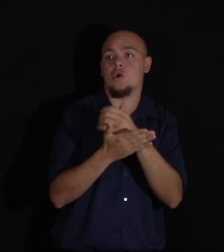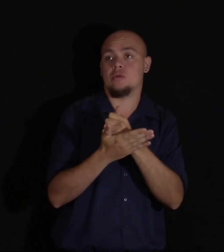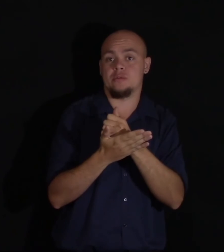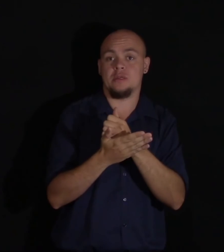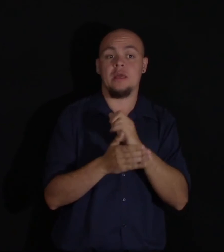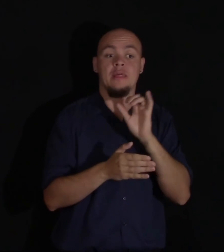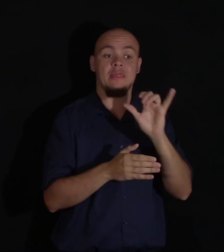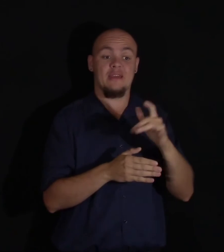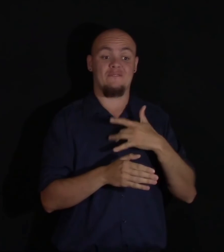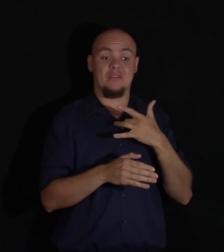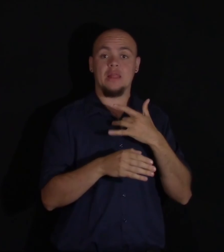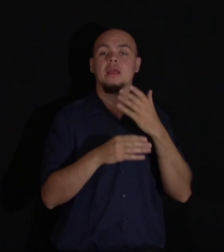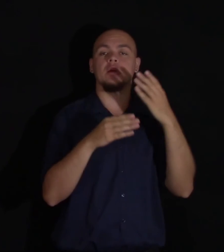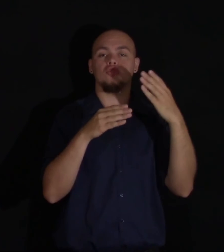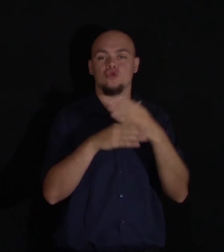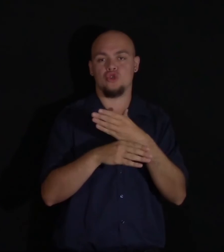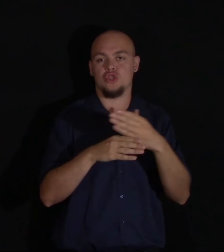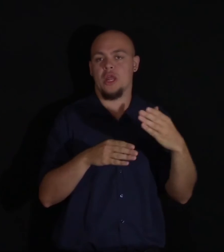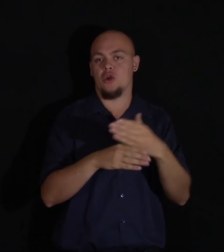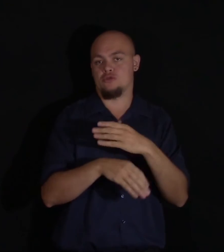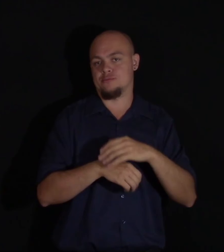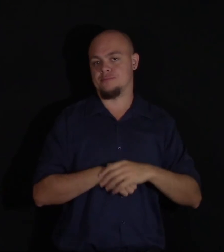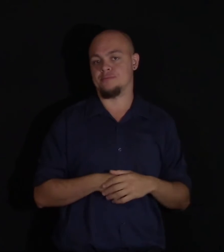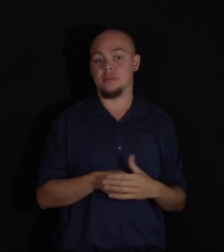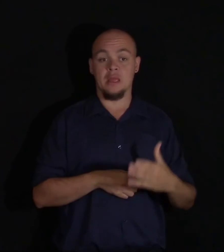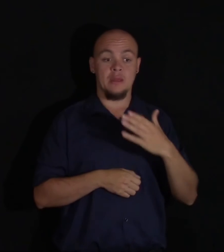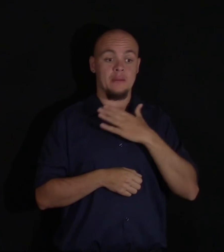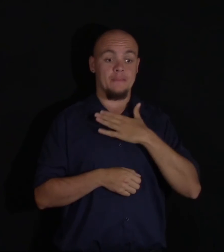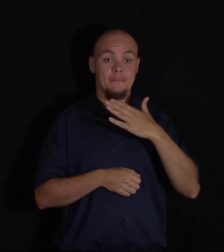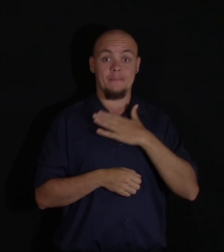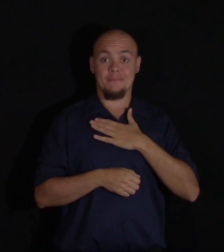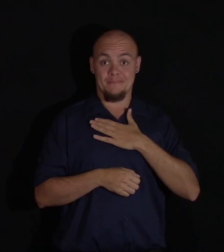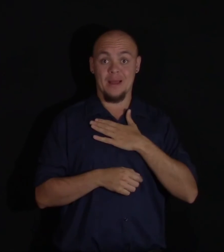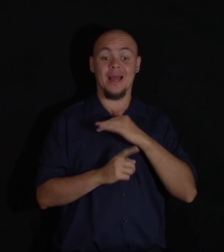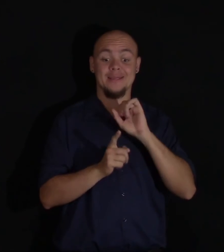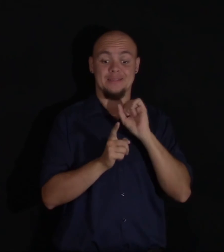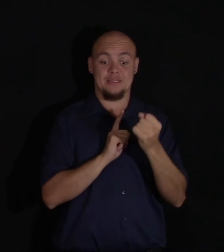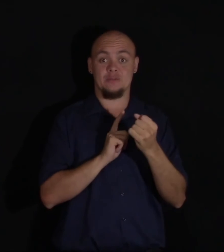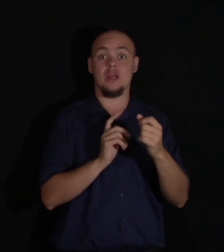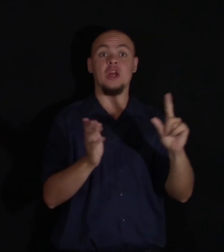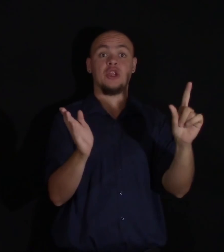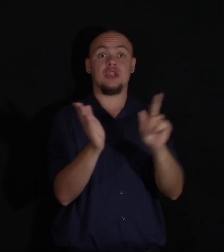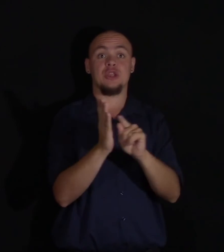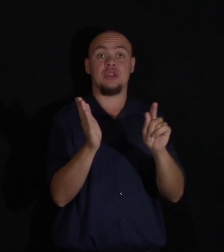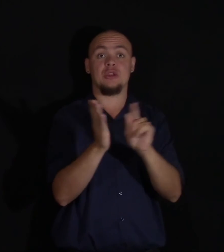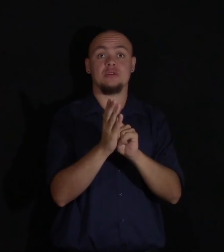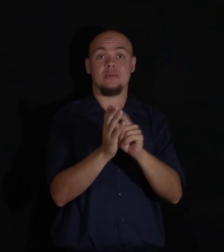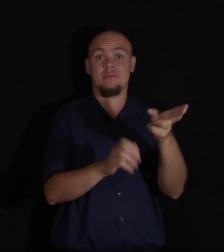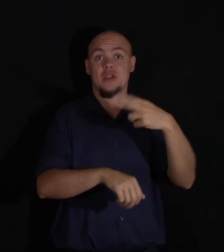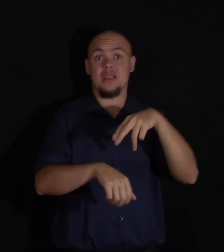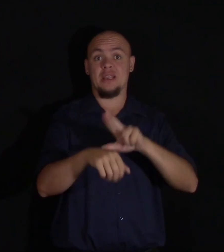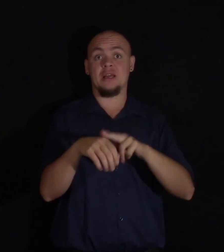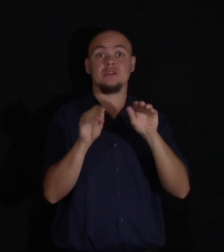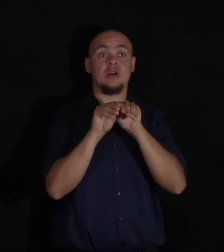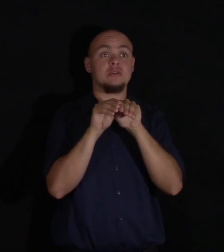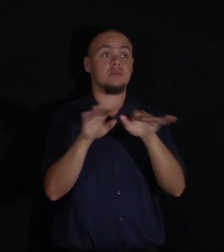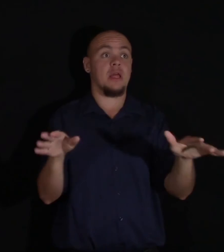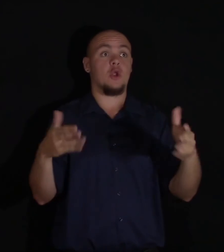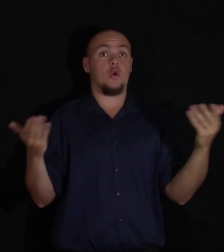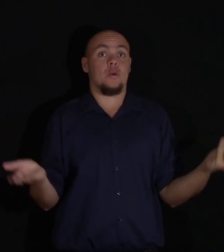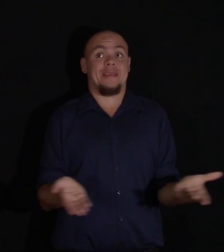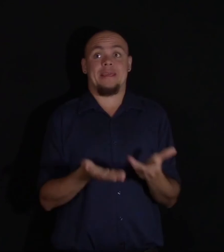Now, in my case, sharing my secret on the front page of a national newspaper or right here on the TEDx